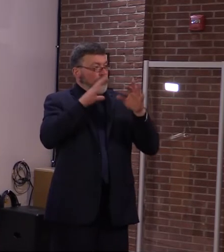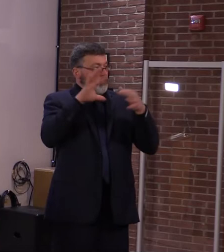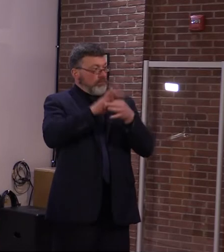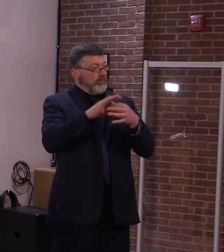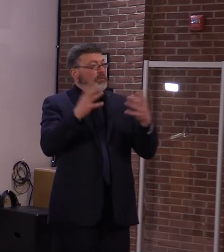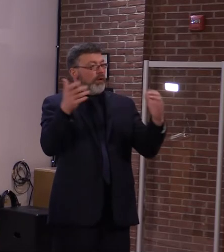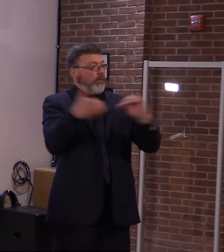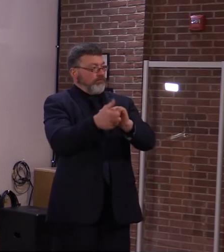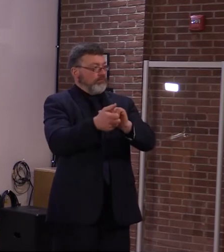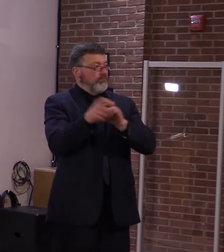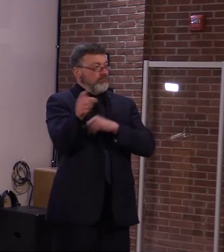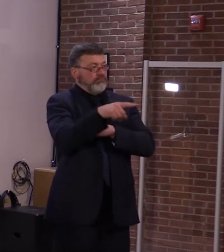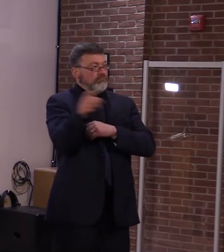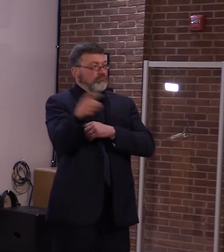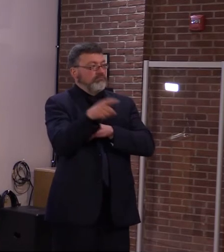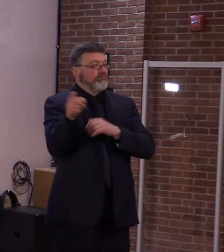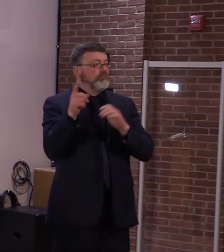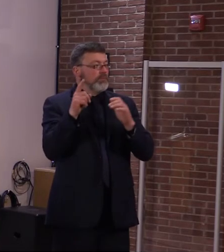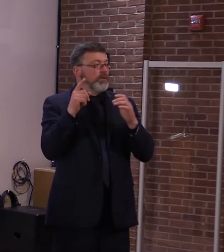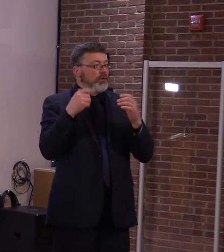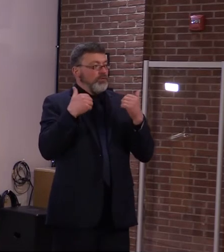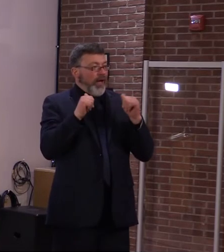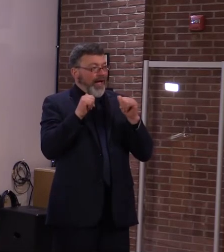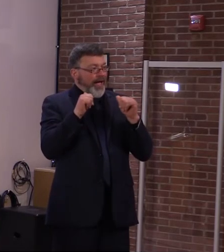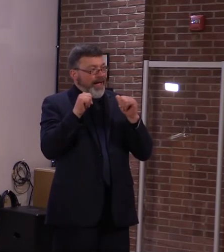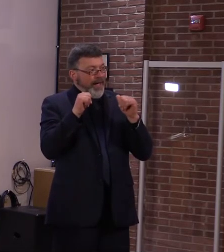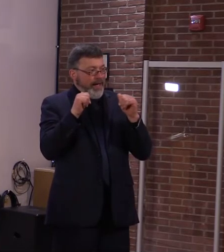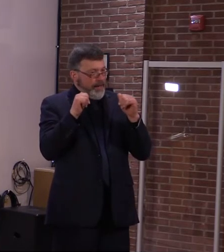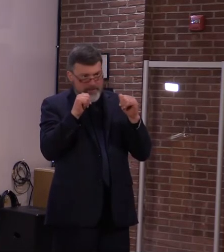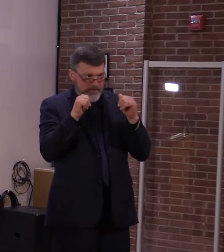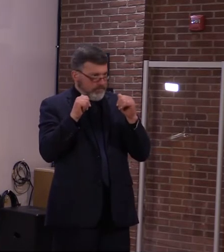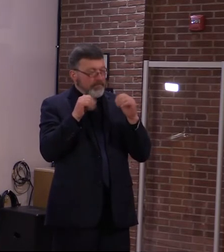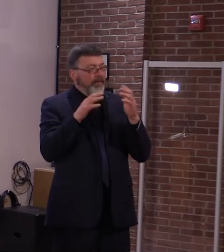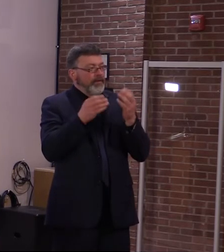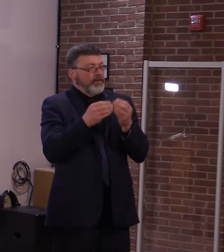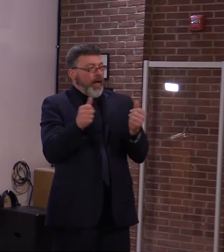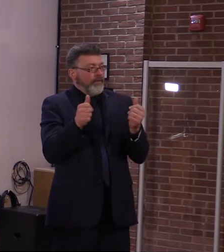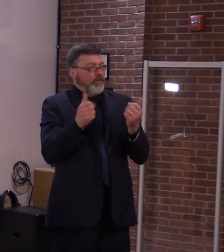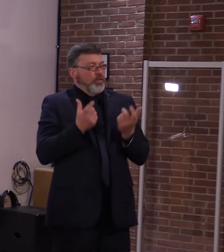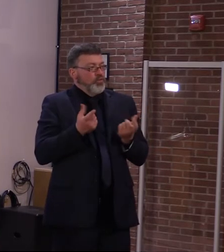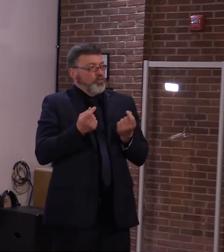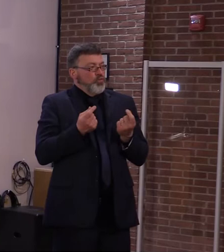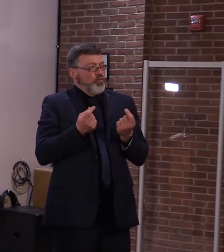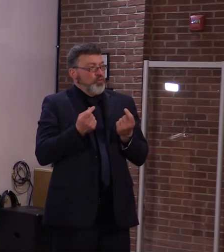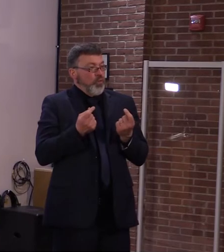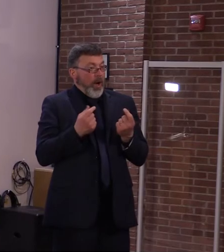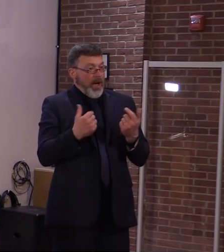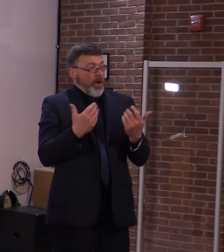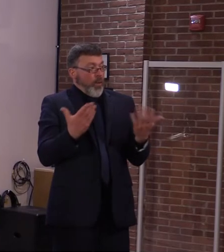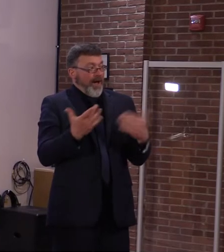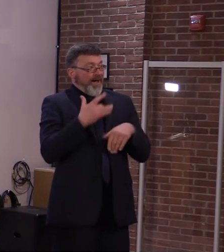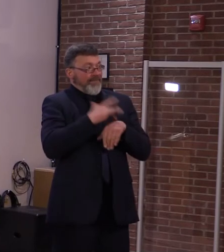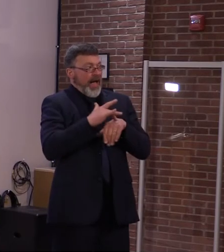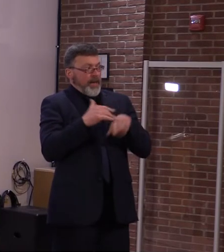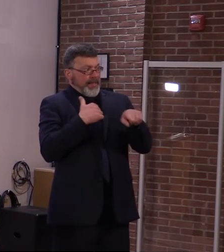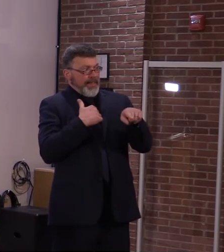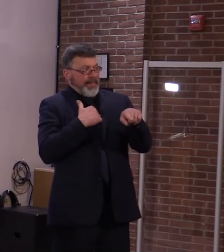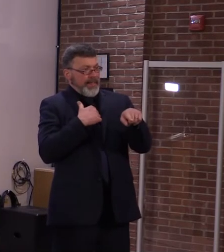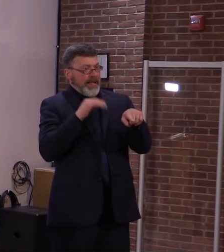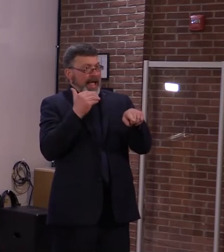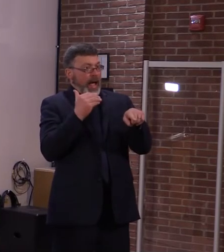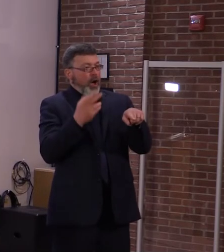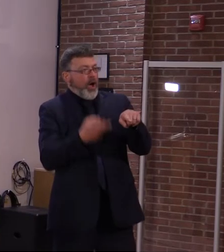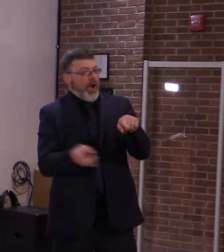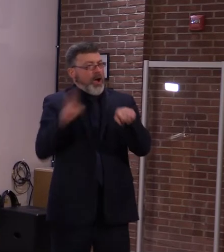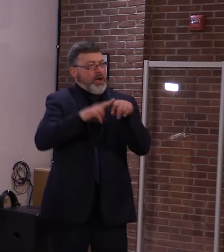to mitigate the current standards that exist for those 30 beds, to see whether they can open up more of them. In addition